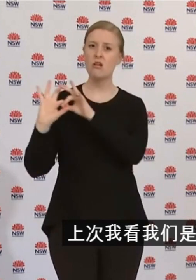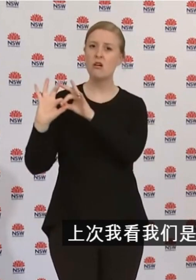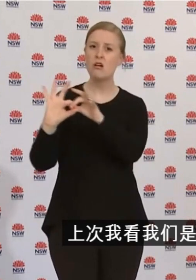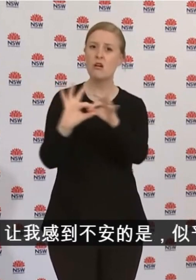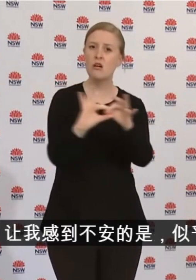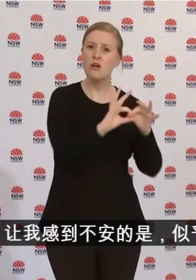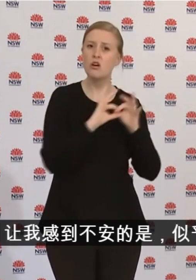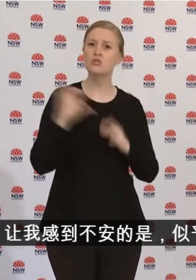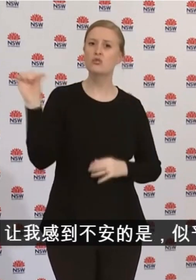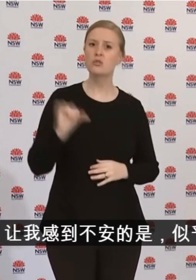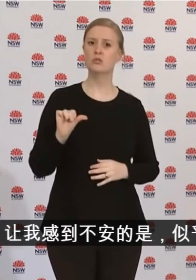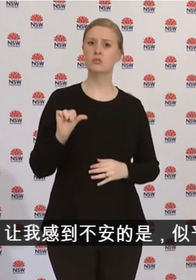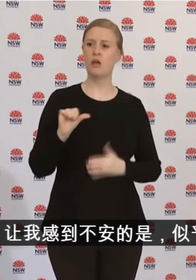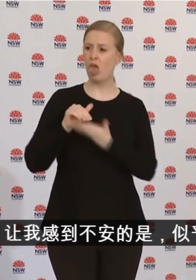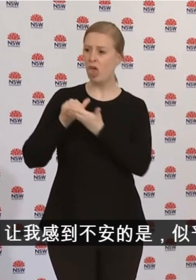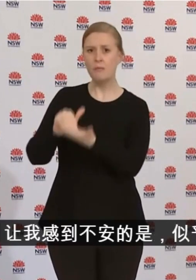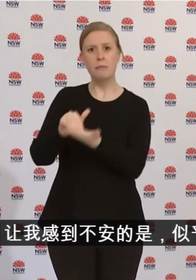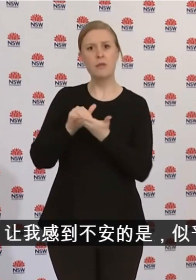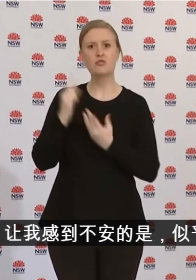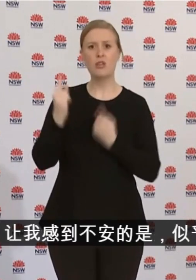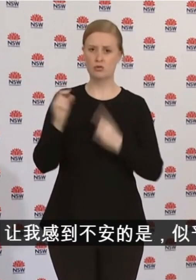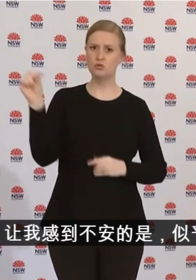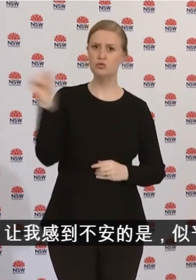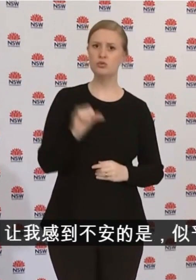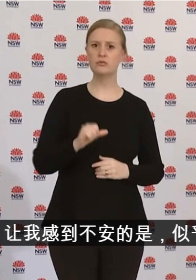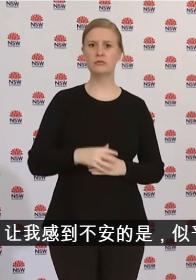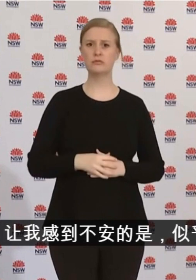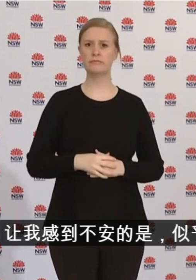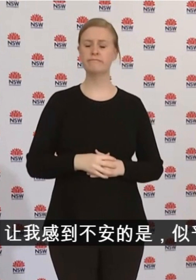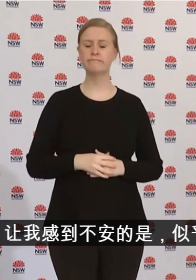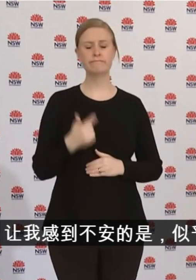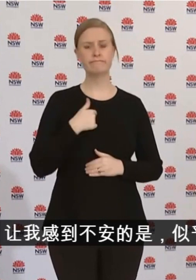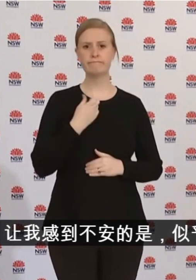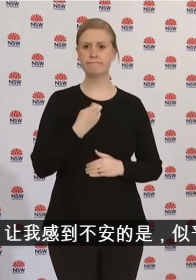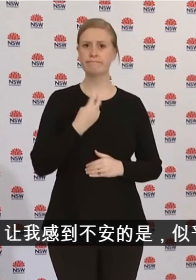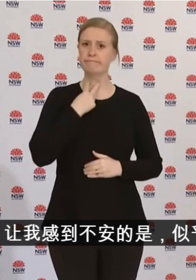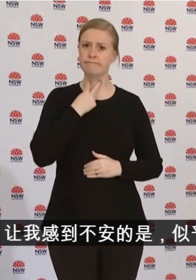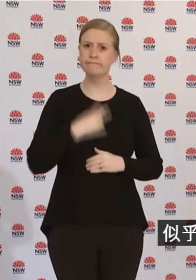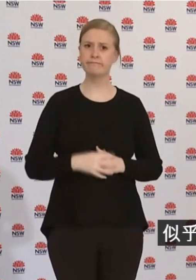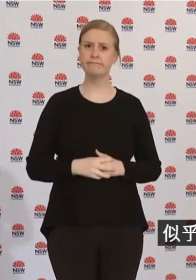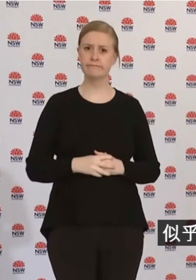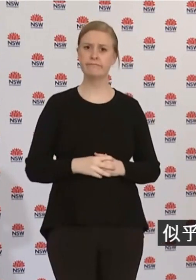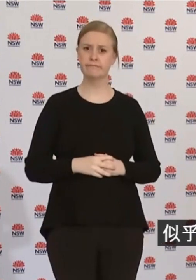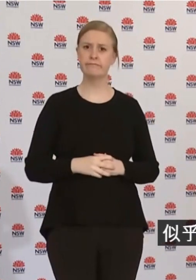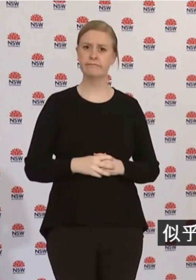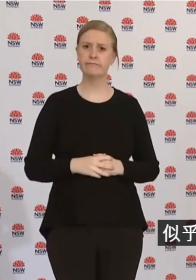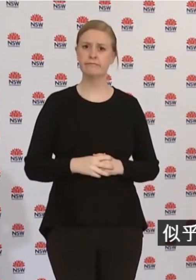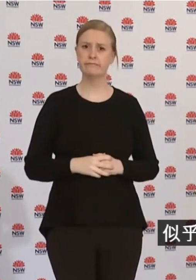And it disturbs me that it would appear that all we've ever done to work together has